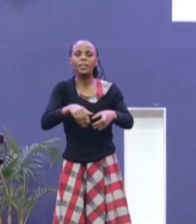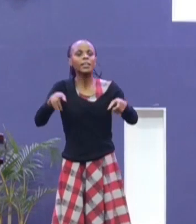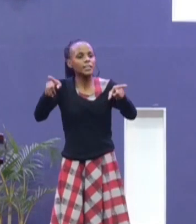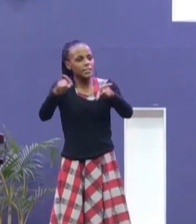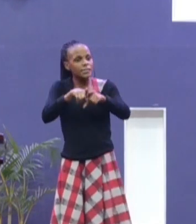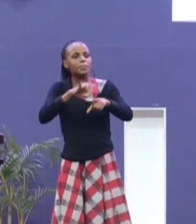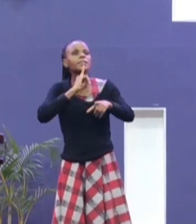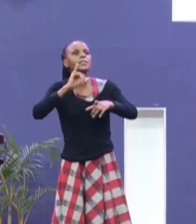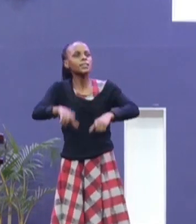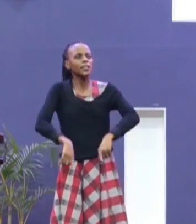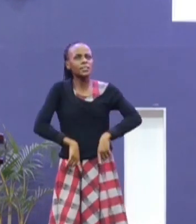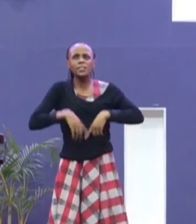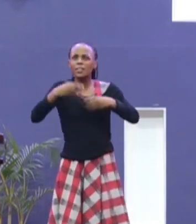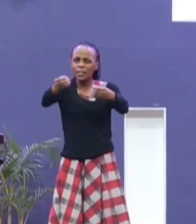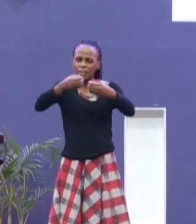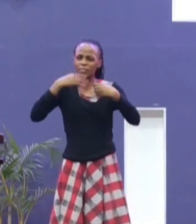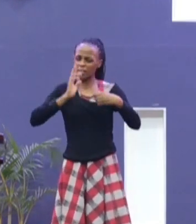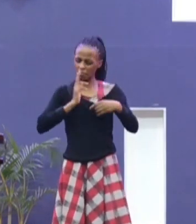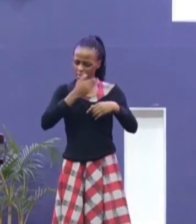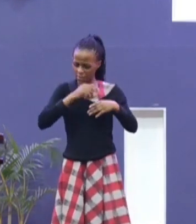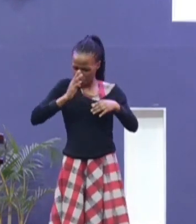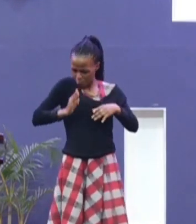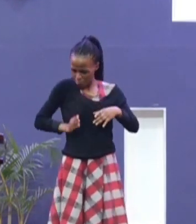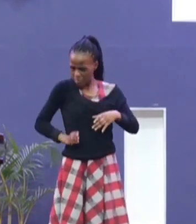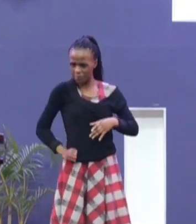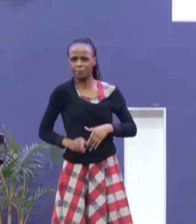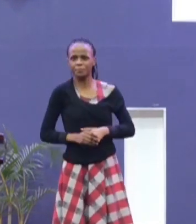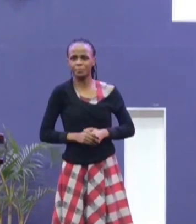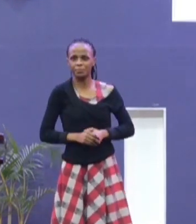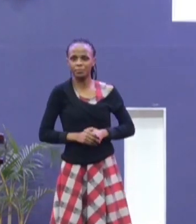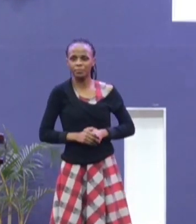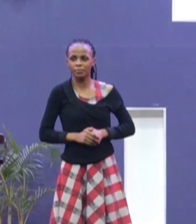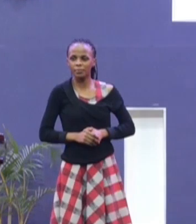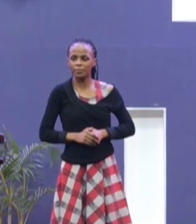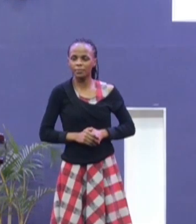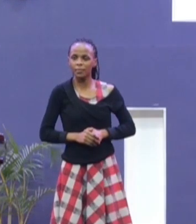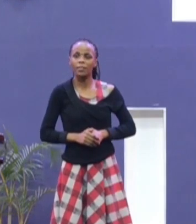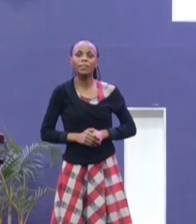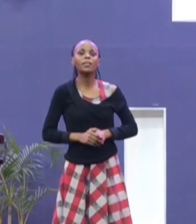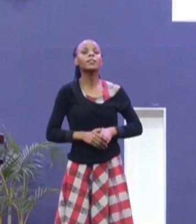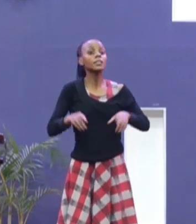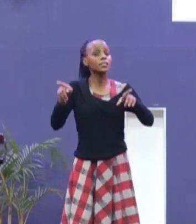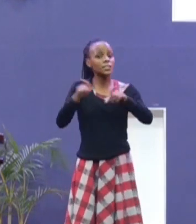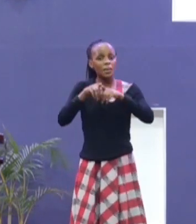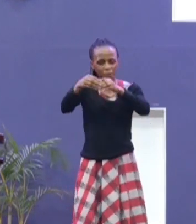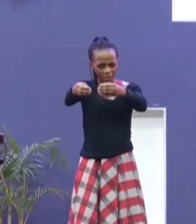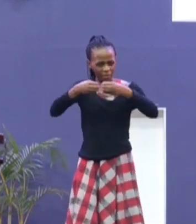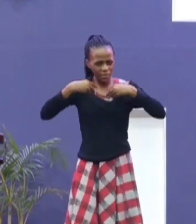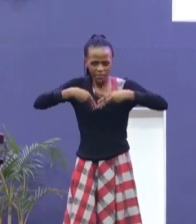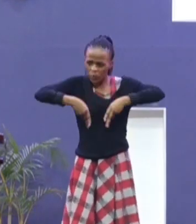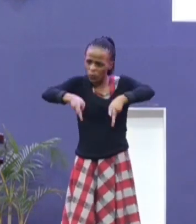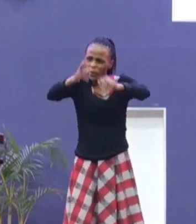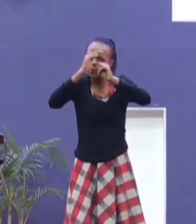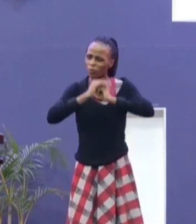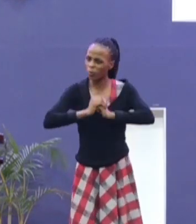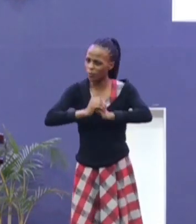butuwadde eneeyisa. That is the love that has given us our habits. Butuwa ebyensinza. It gives us